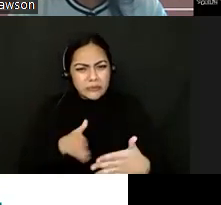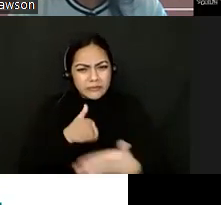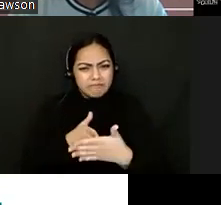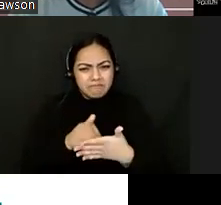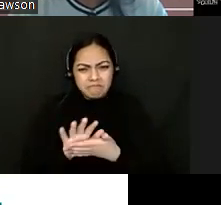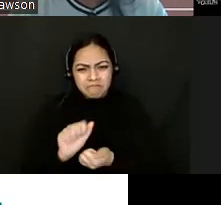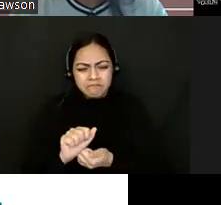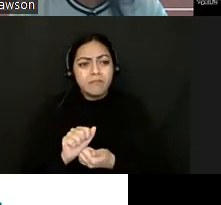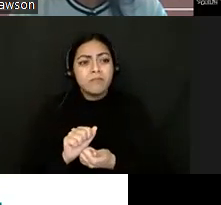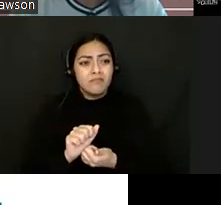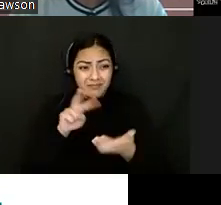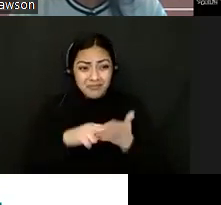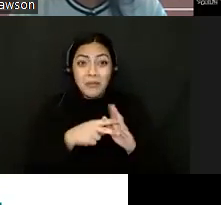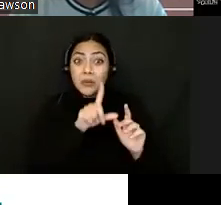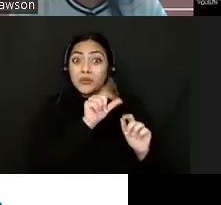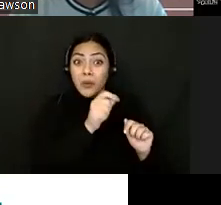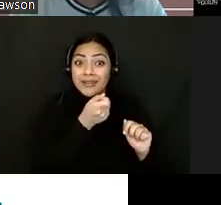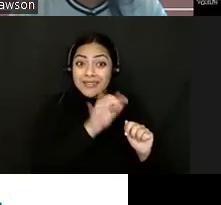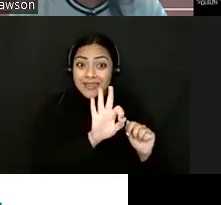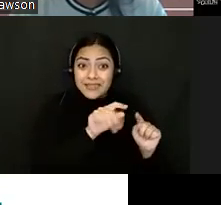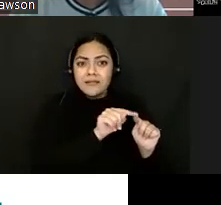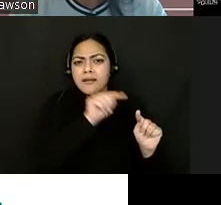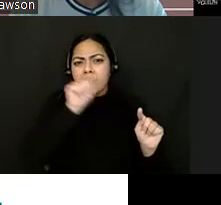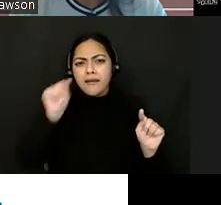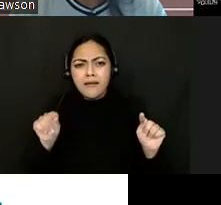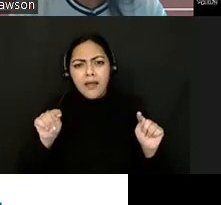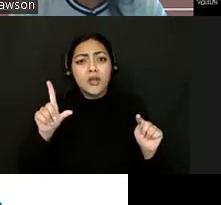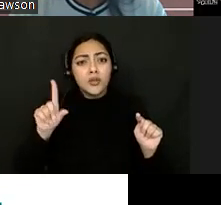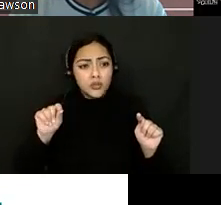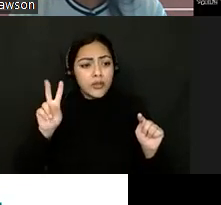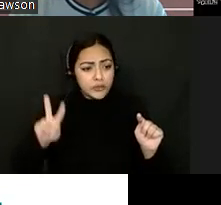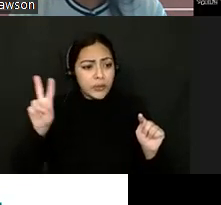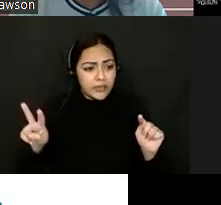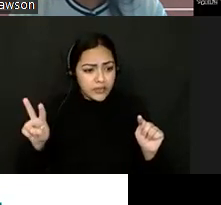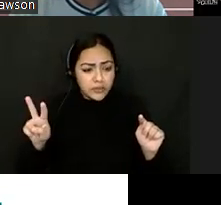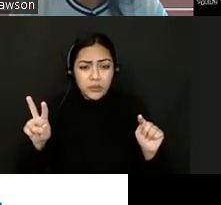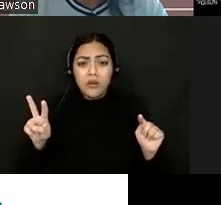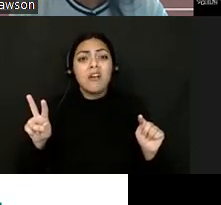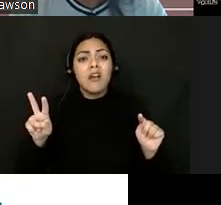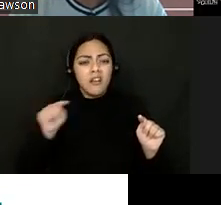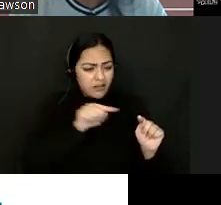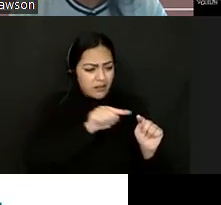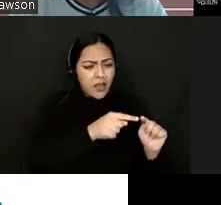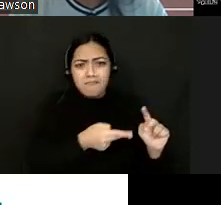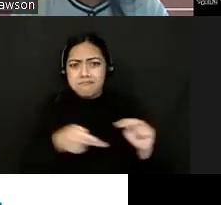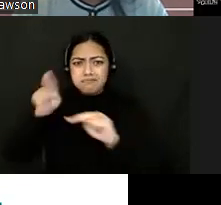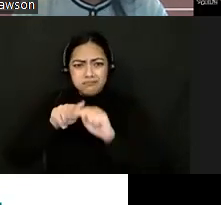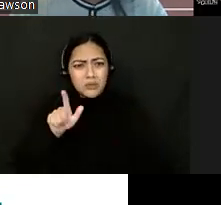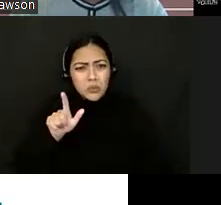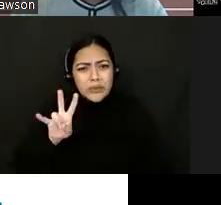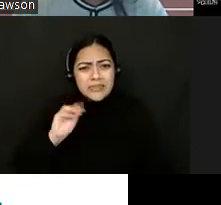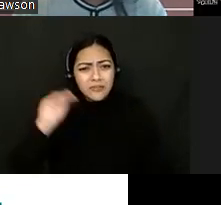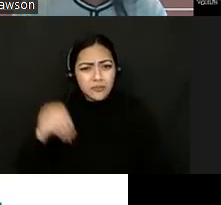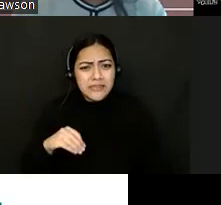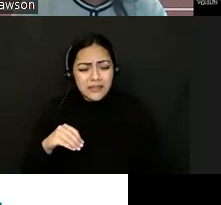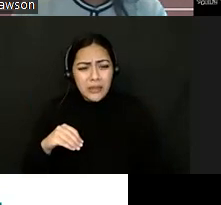increase between 2019 and 2022 of 27%, also reflecting the highs in the